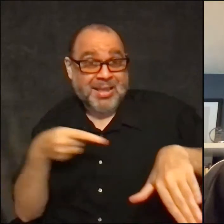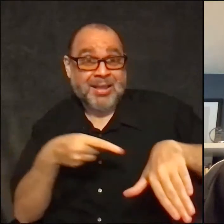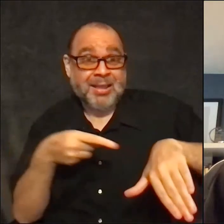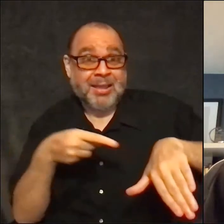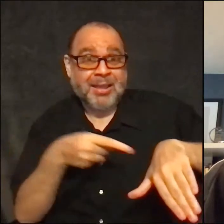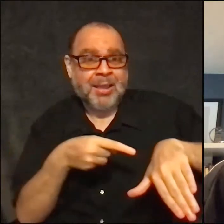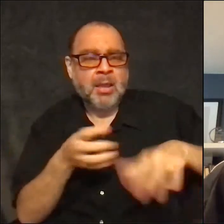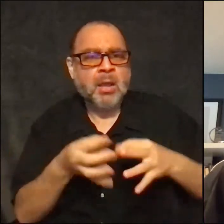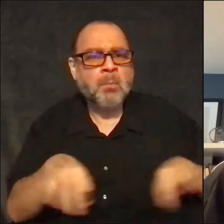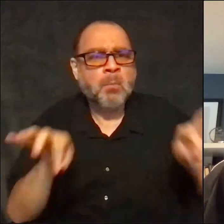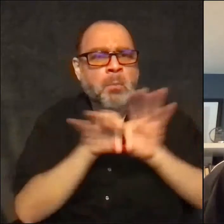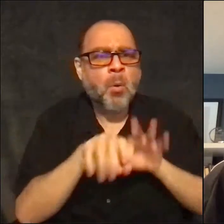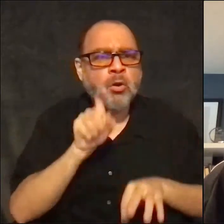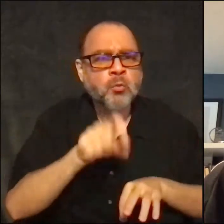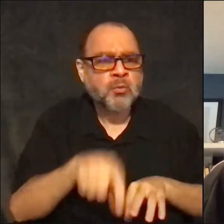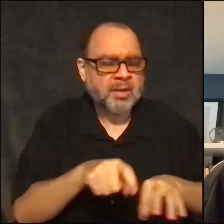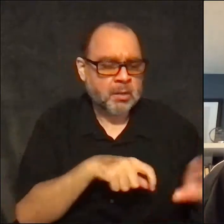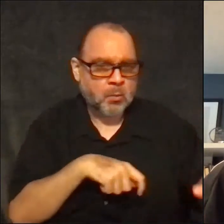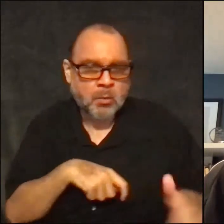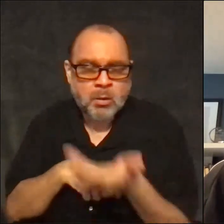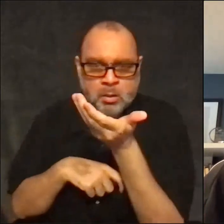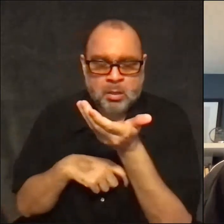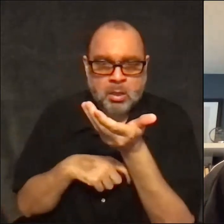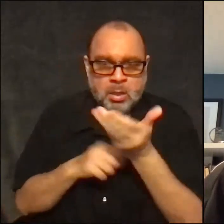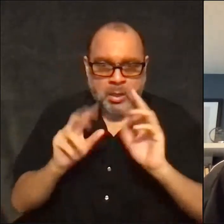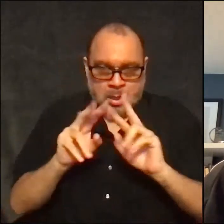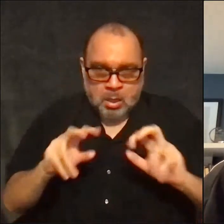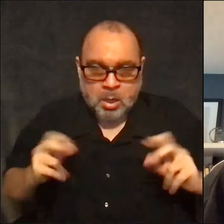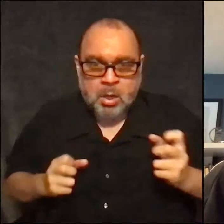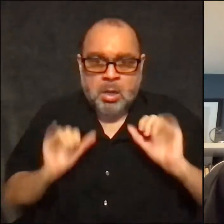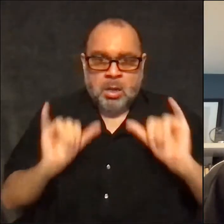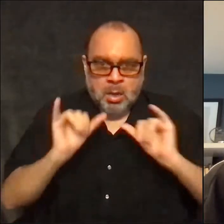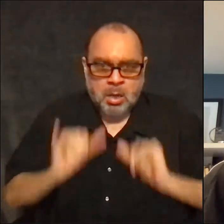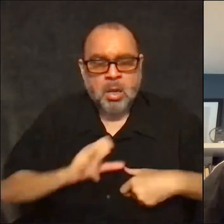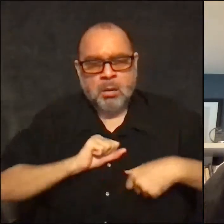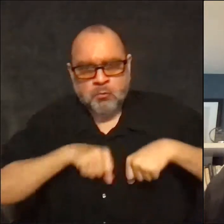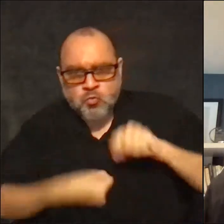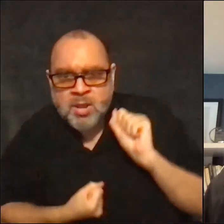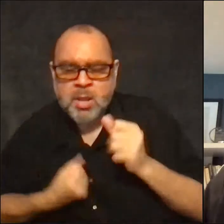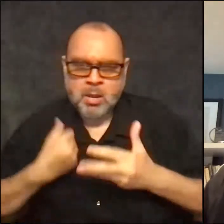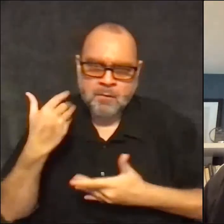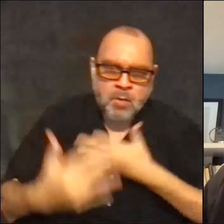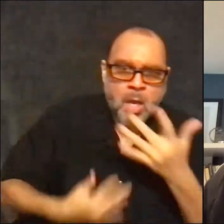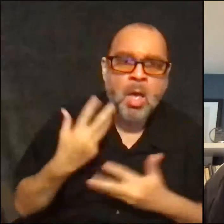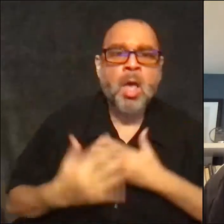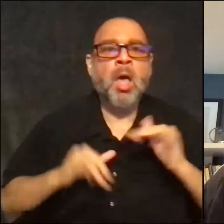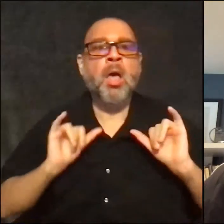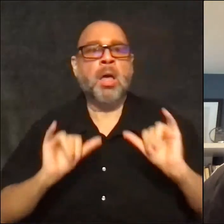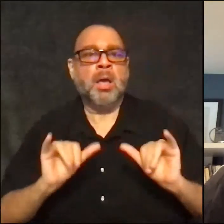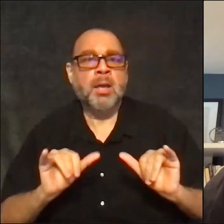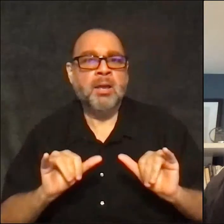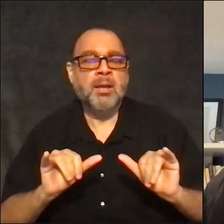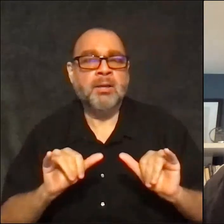through, and you're just kicking it down the curb. No one really tells us that this is going to be the case when we're pushing off this pain. We're